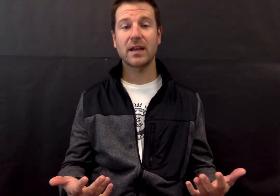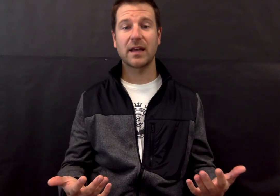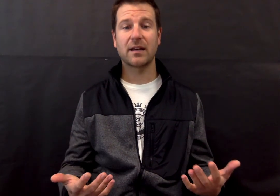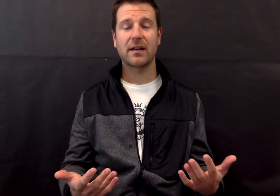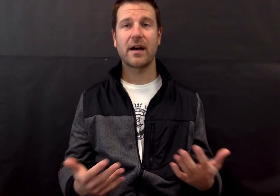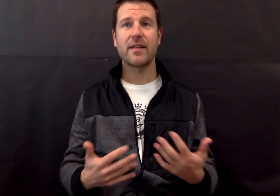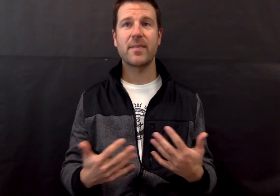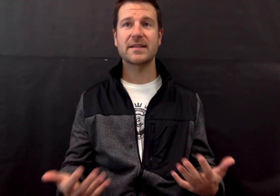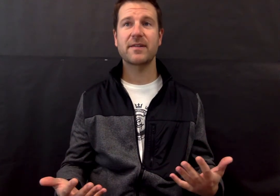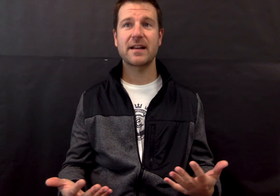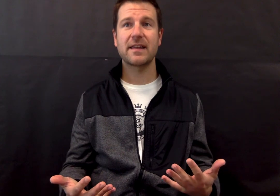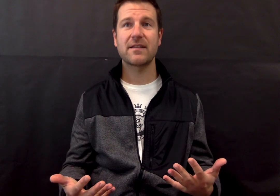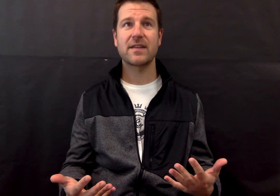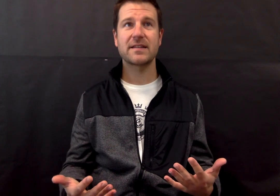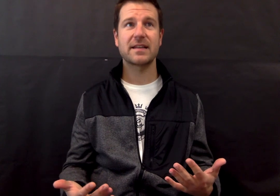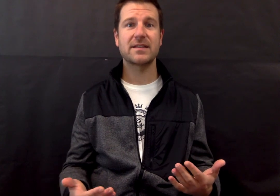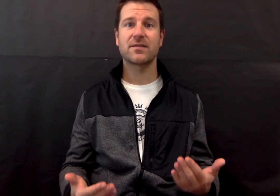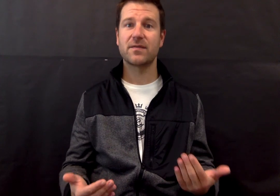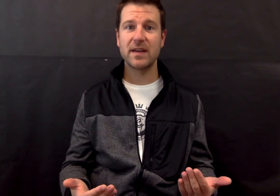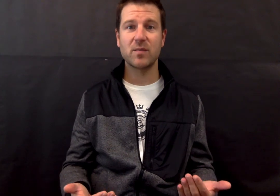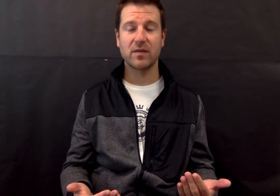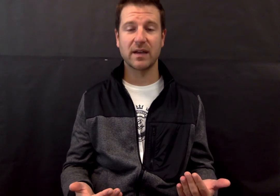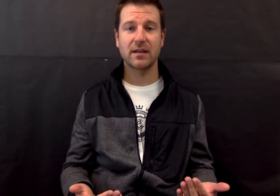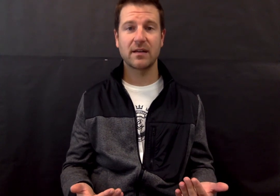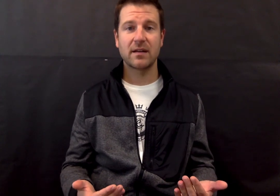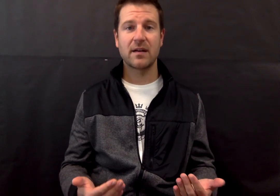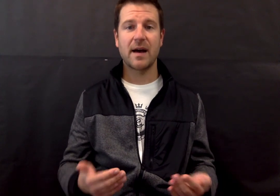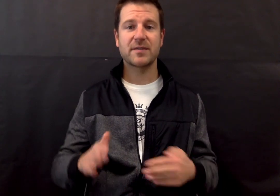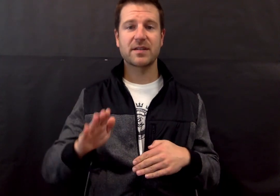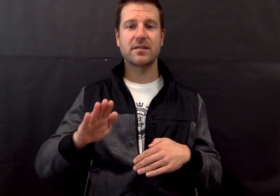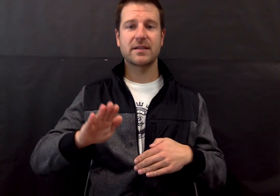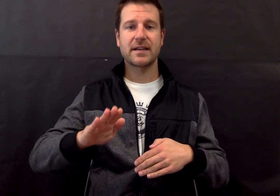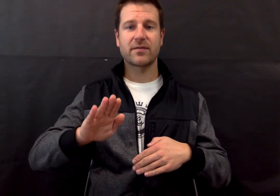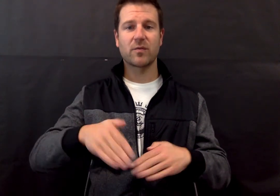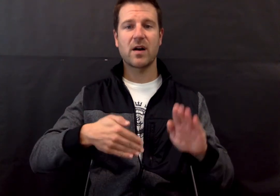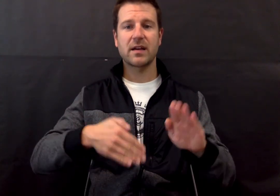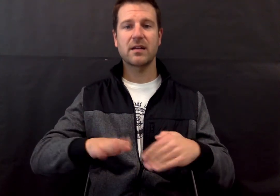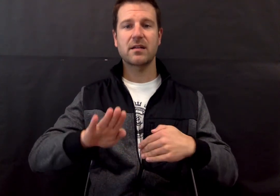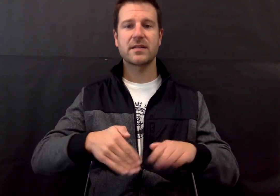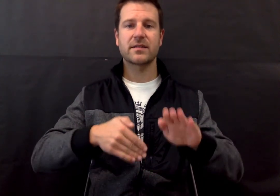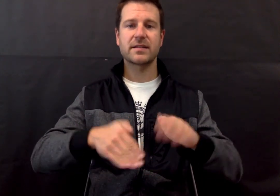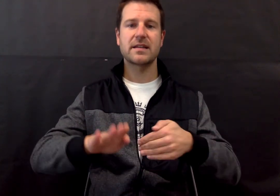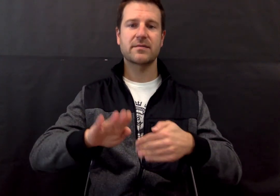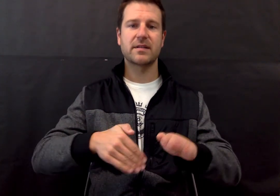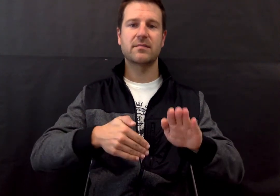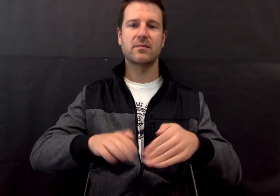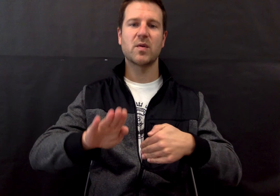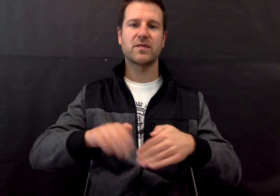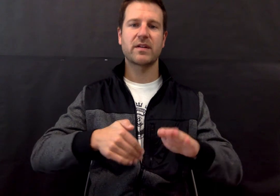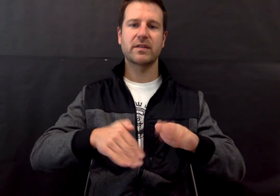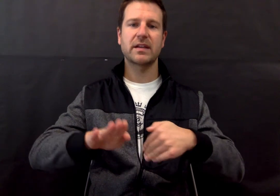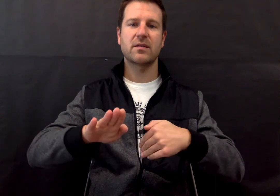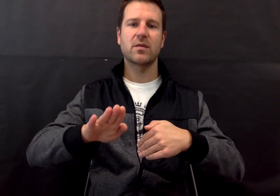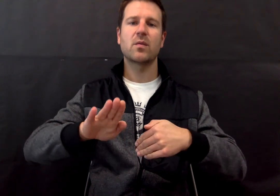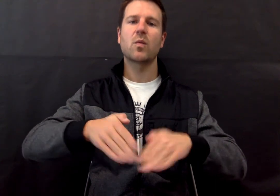Walking, the best way to think of this is your feet moving. I'm just going to do the sign for walking because you'll see this one most frequently.